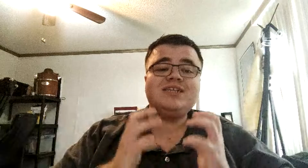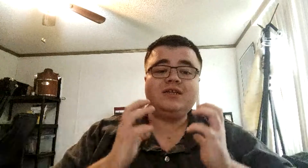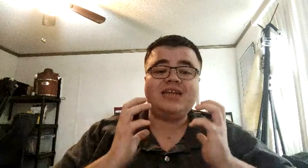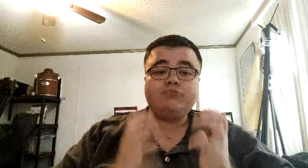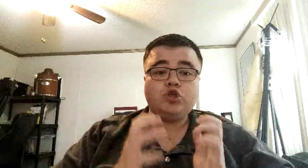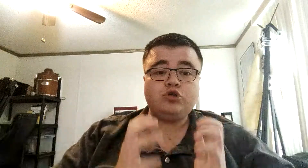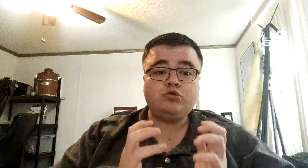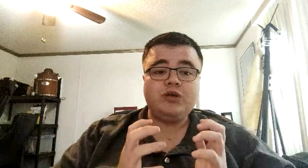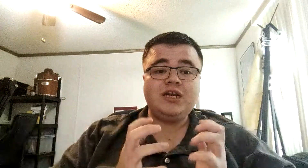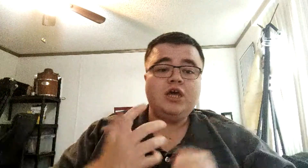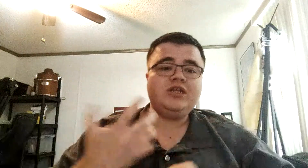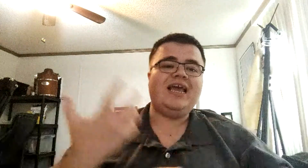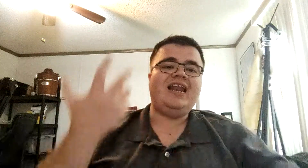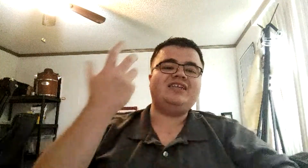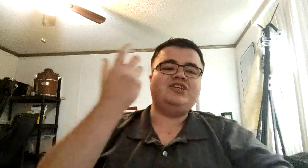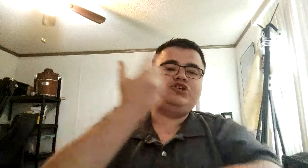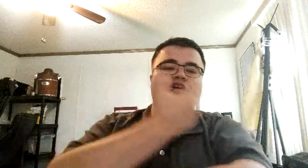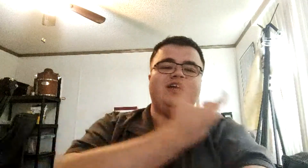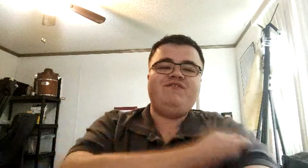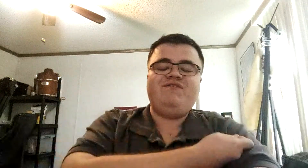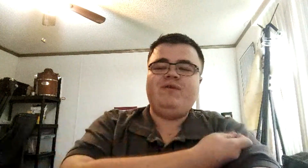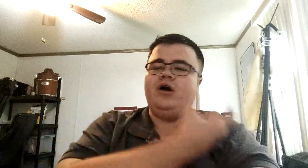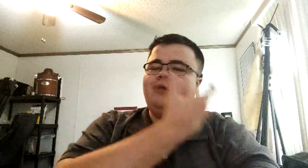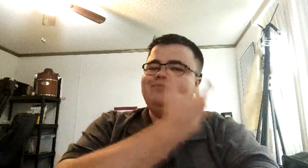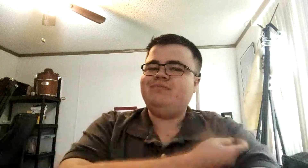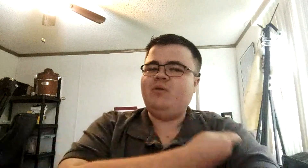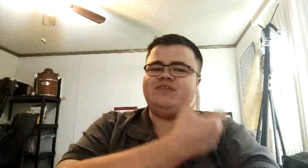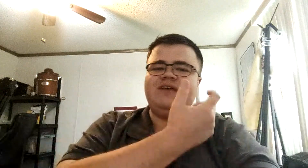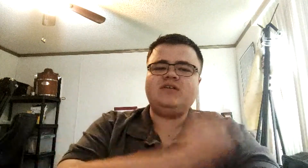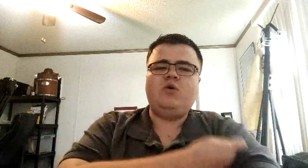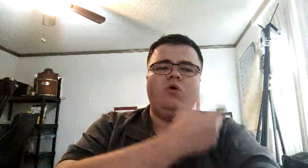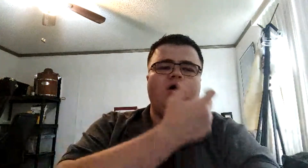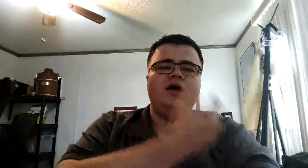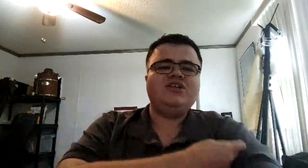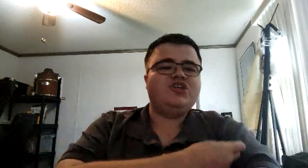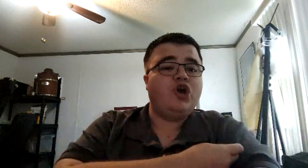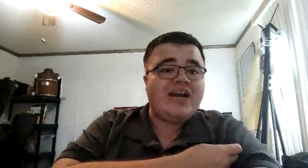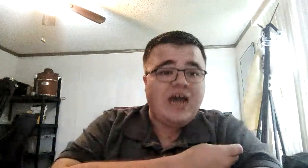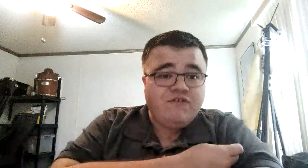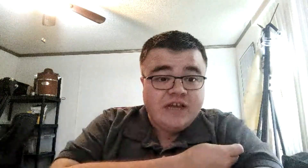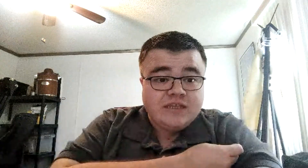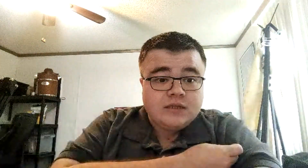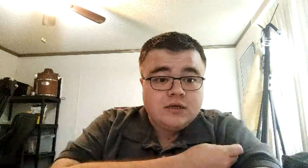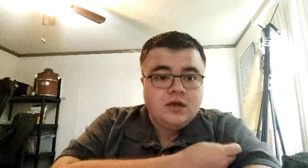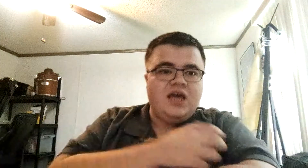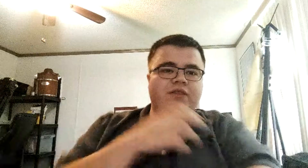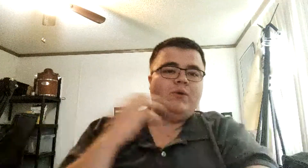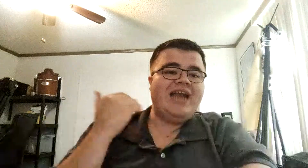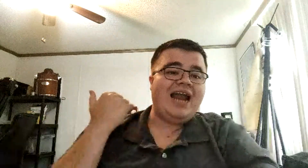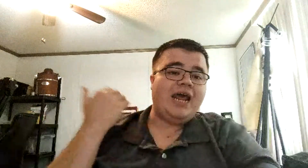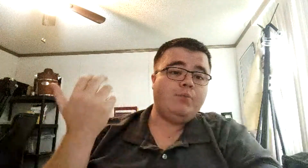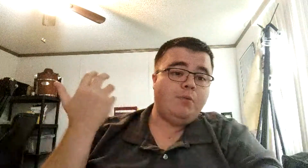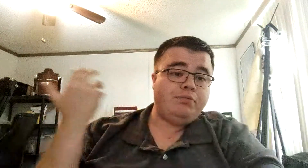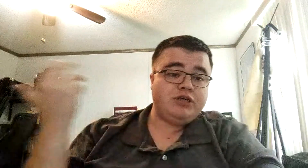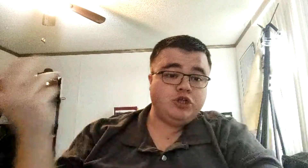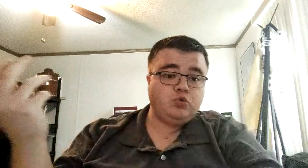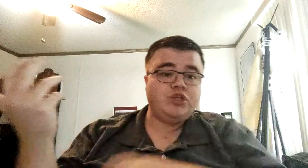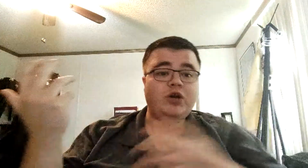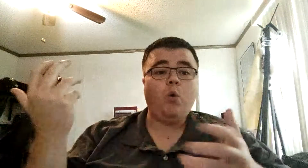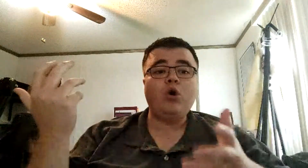the deaf children to get a certain, what's that called, starting out fashion they were not able to produce in order